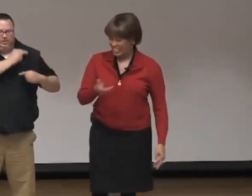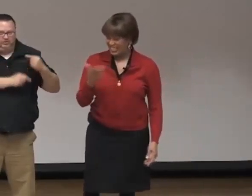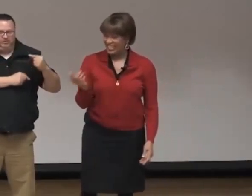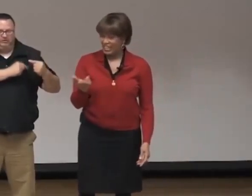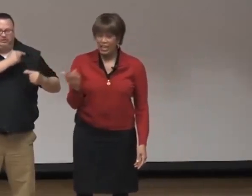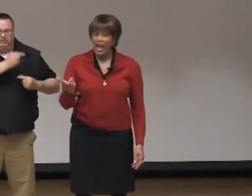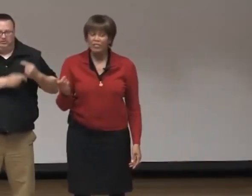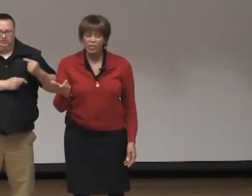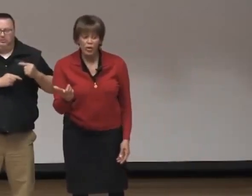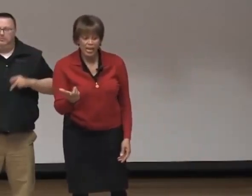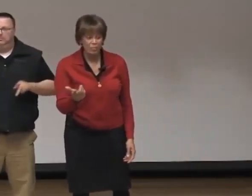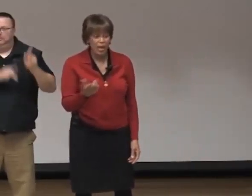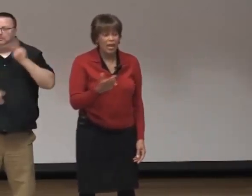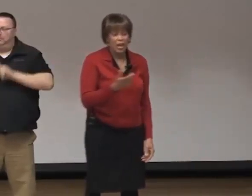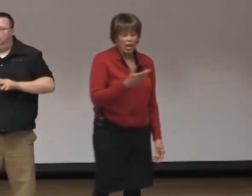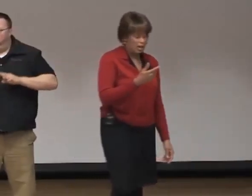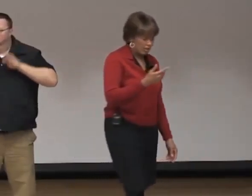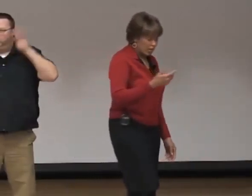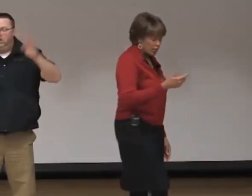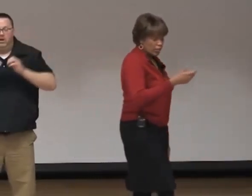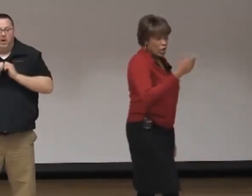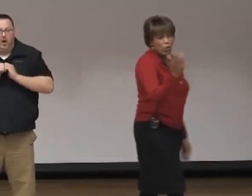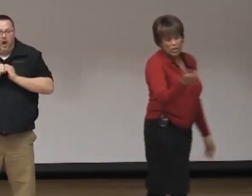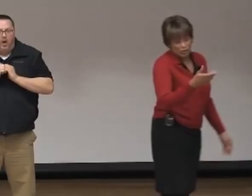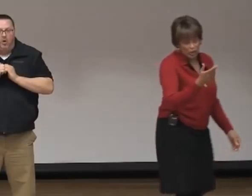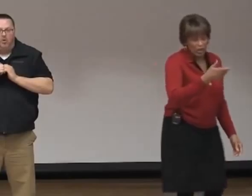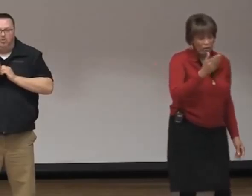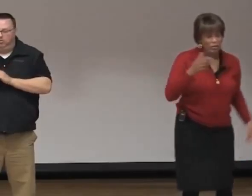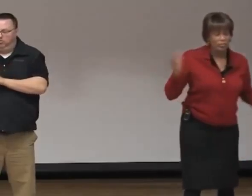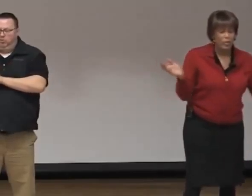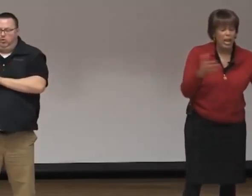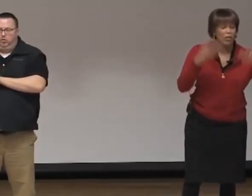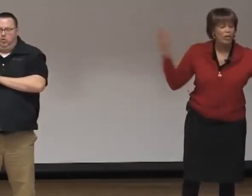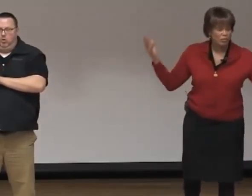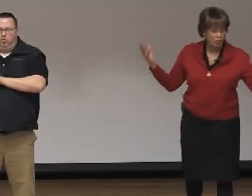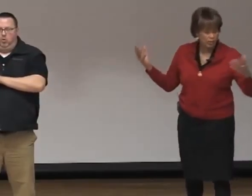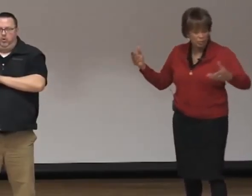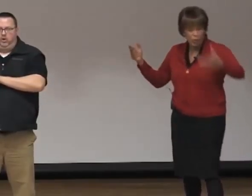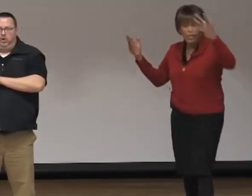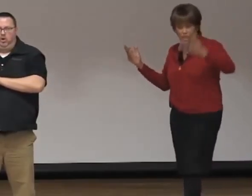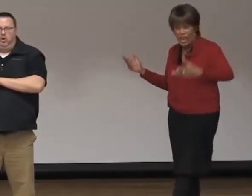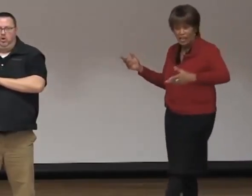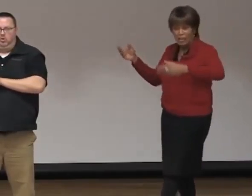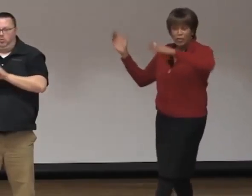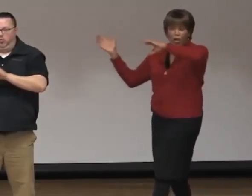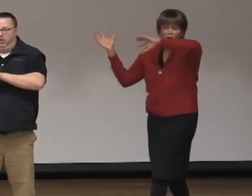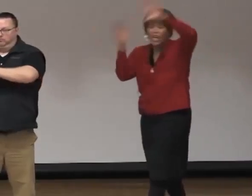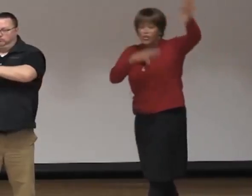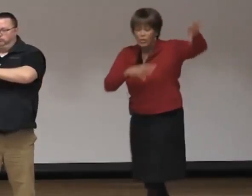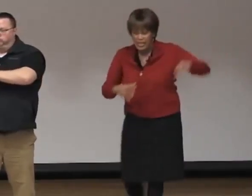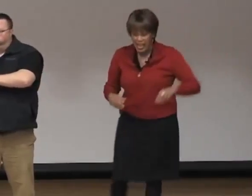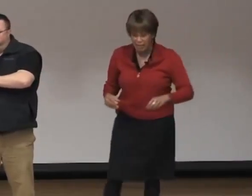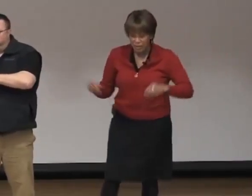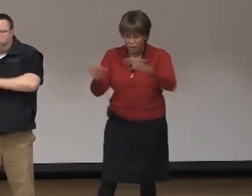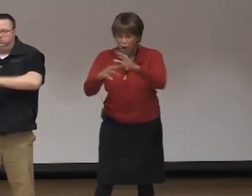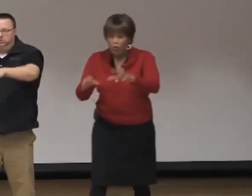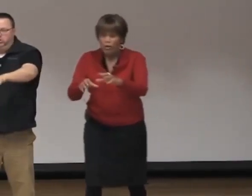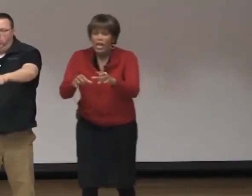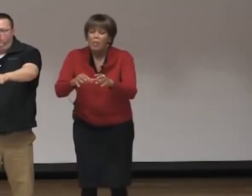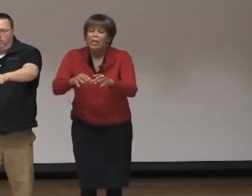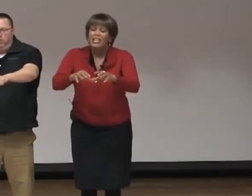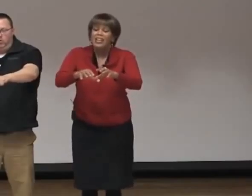created, a lot of it created by the colonial era when the British came and other countries came and